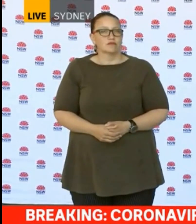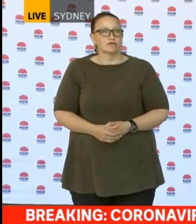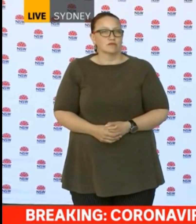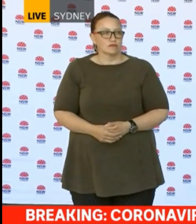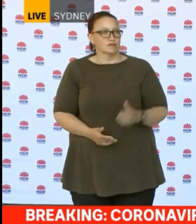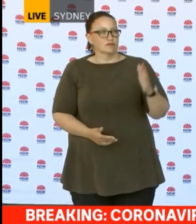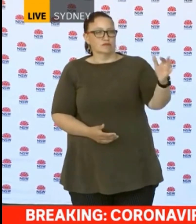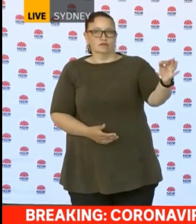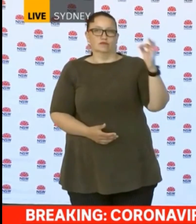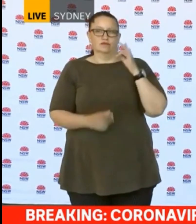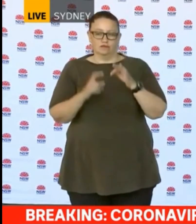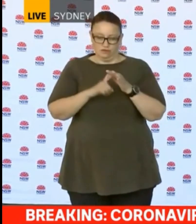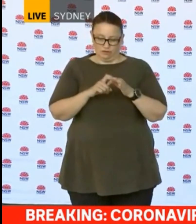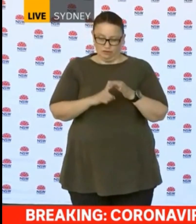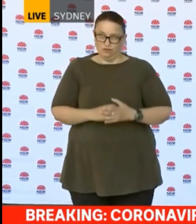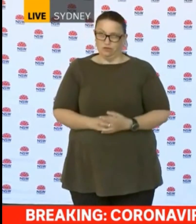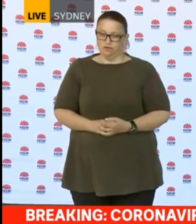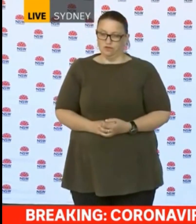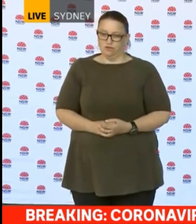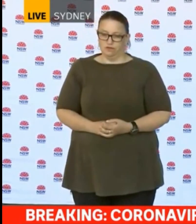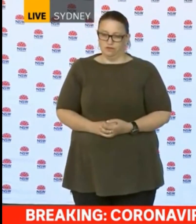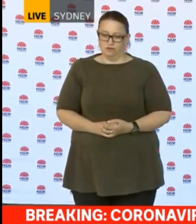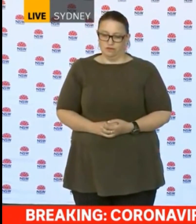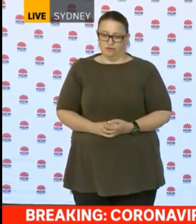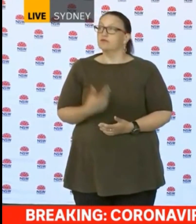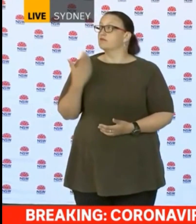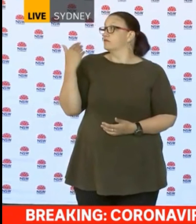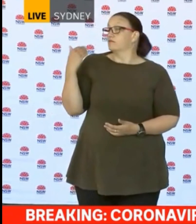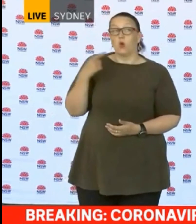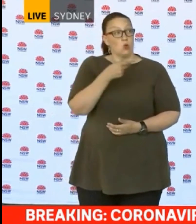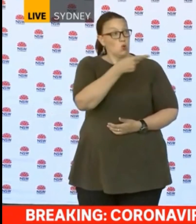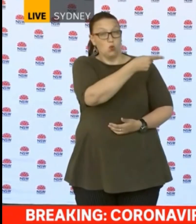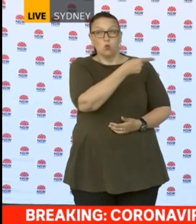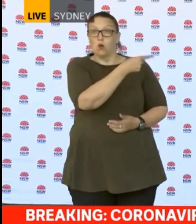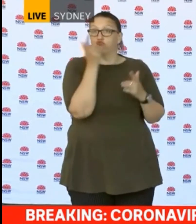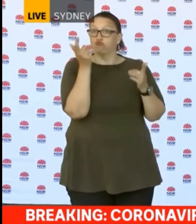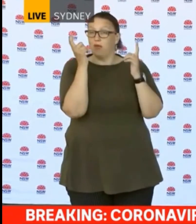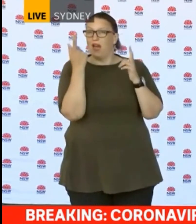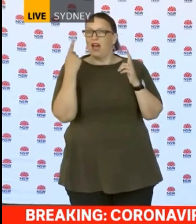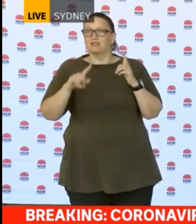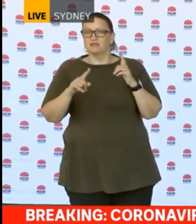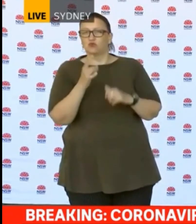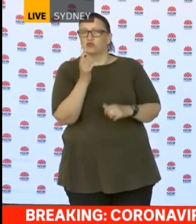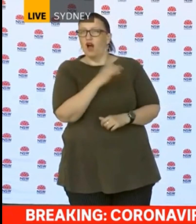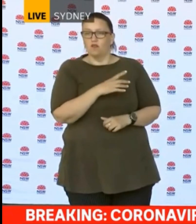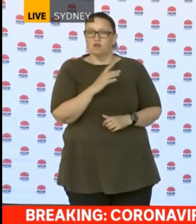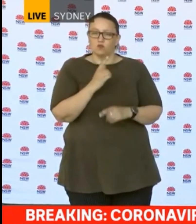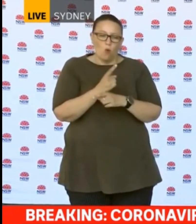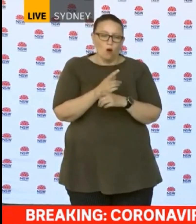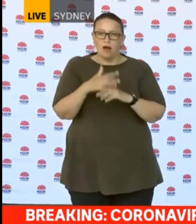links. In recent days, Dr. Chant, you and the Premier have both been quite consistent in raising concerns about transmission within